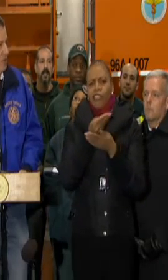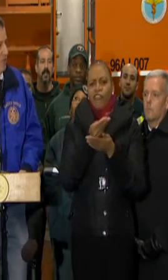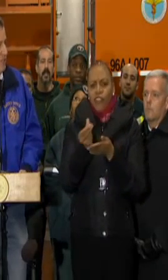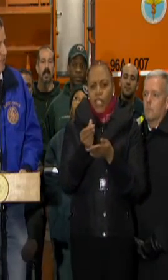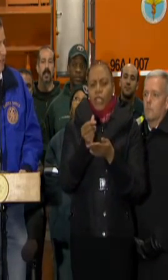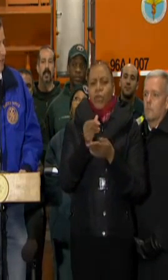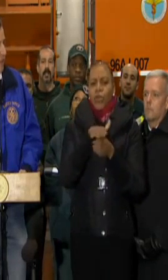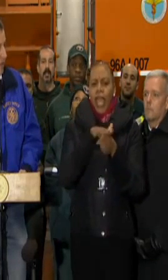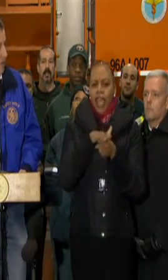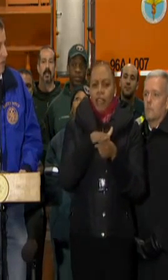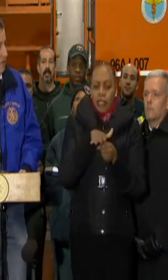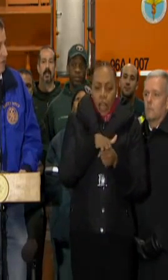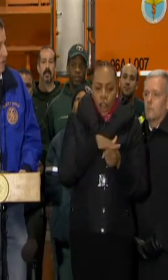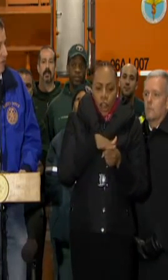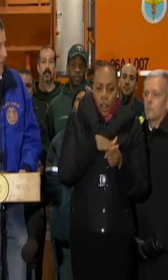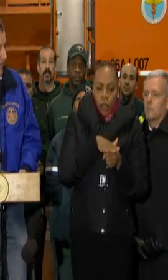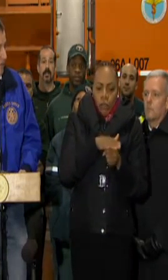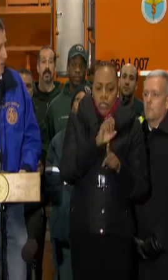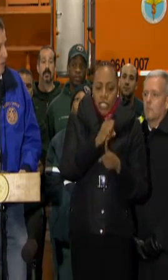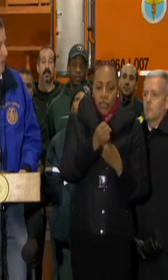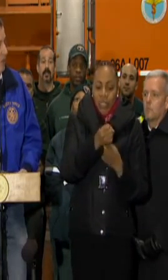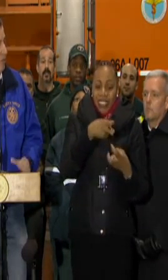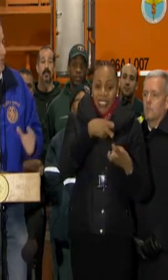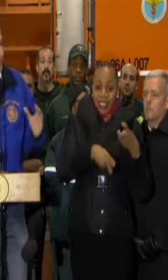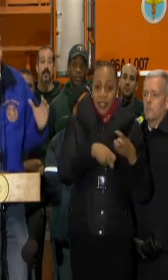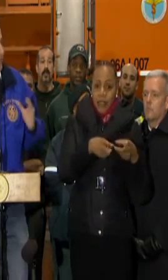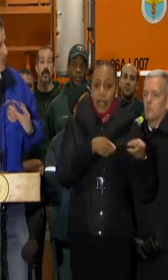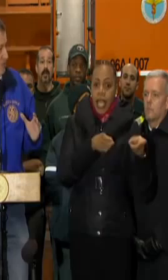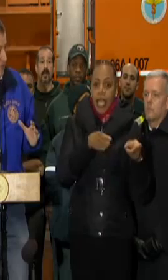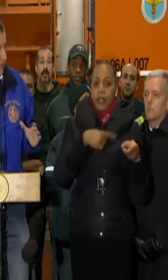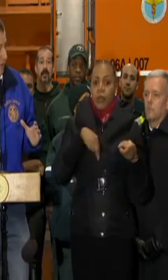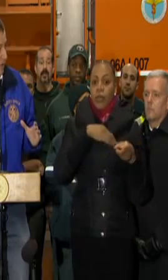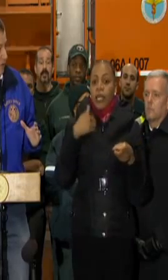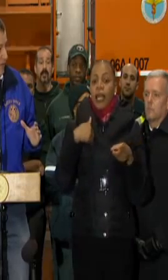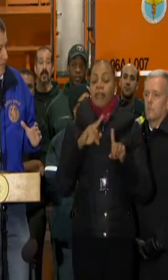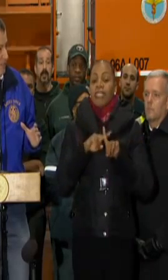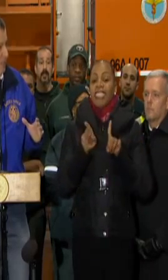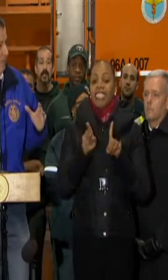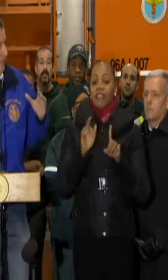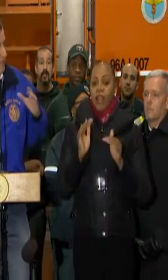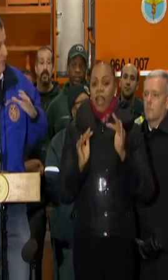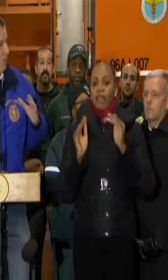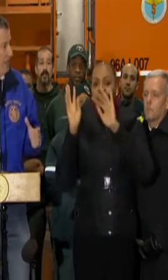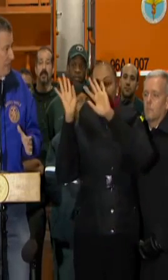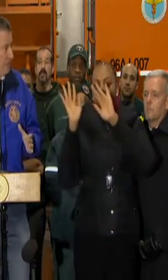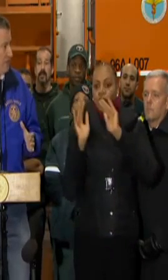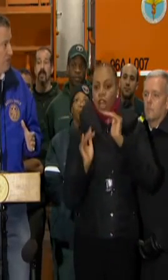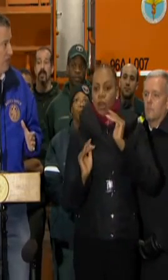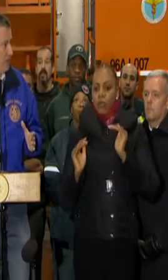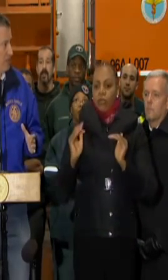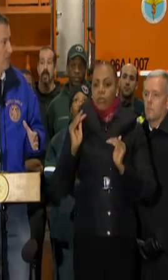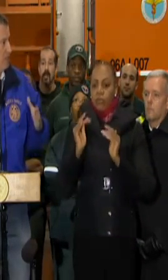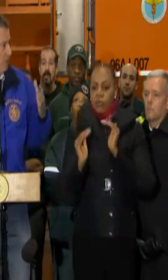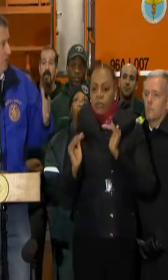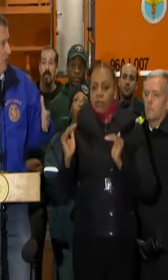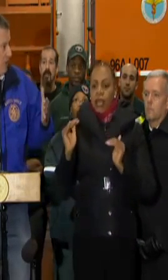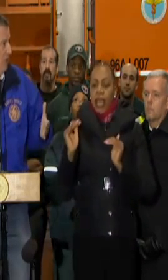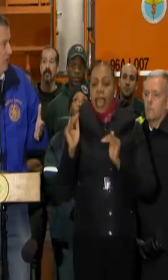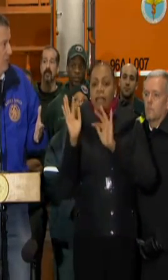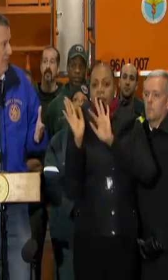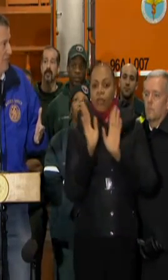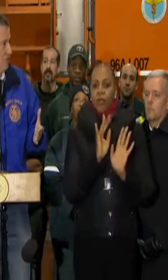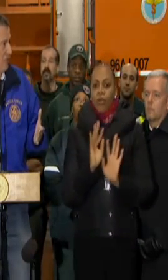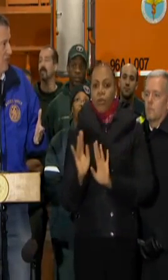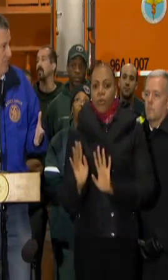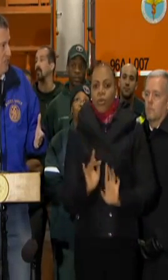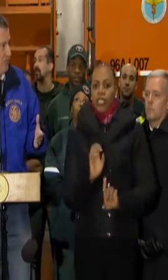local conditions are harder to handle. We had different levels of snowfall around the city. We've had different wind conditions around the city, so there are going